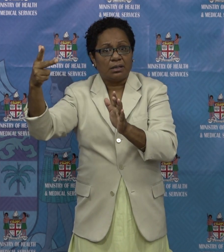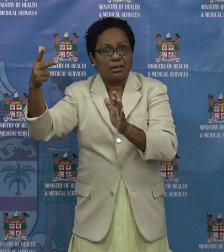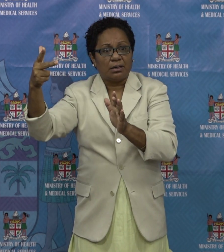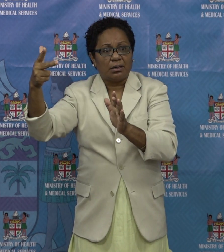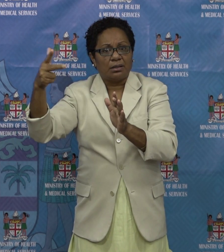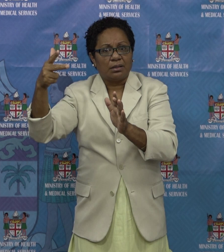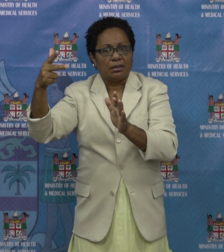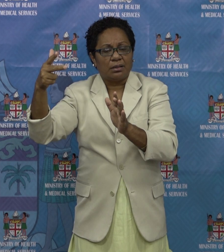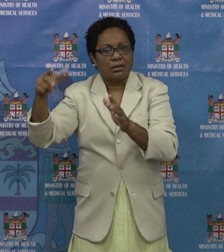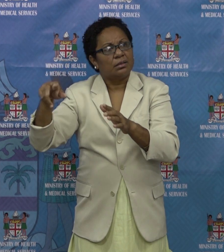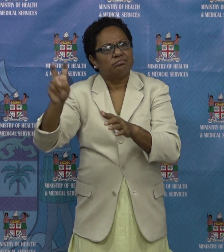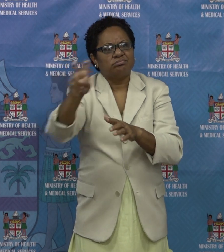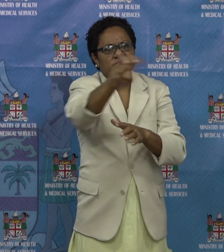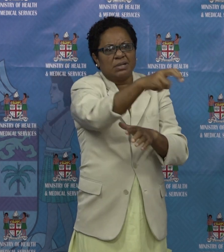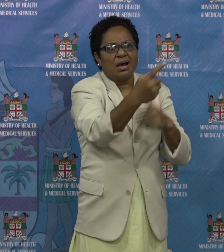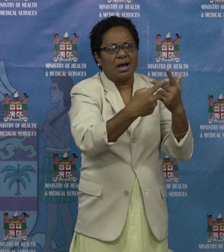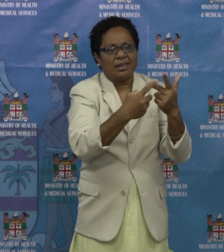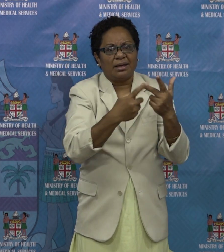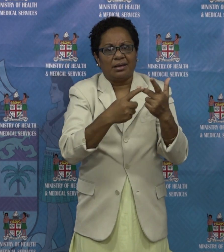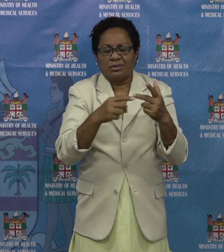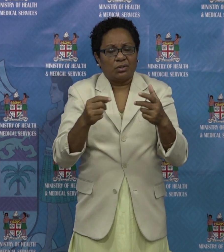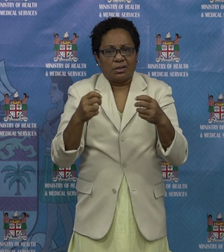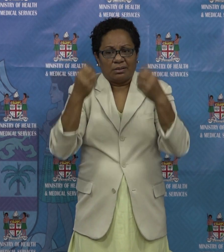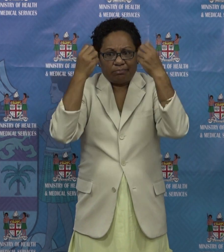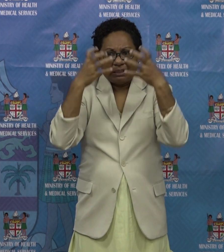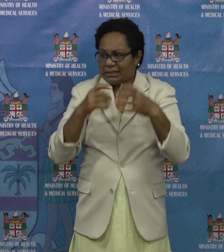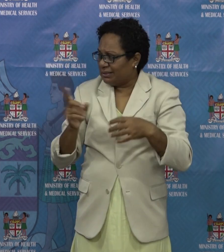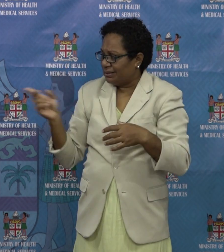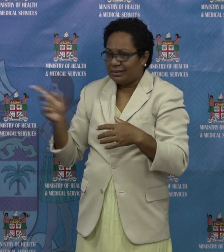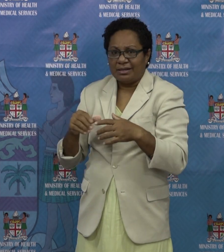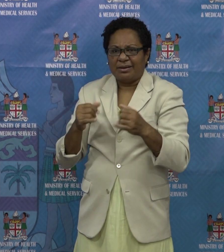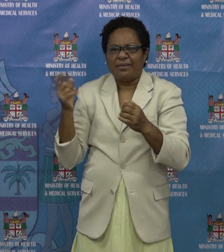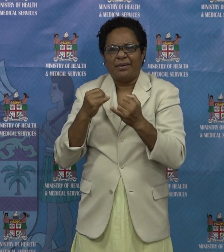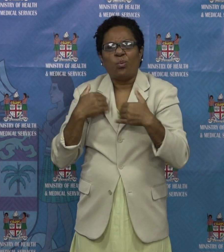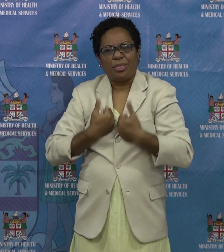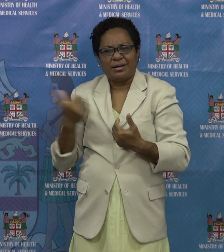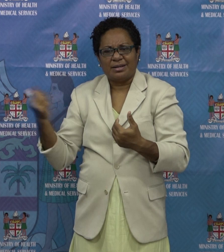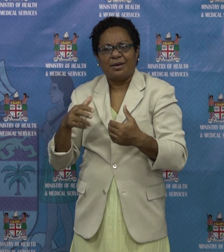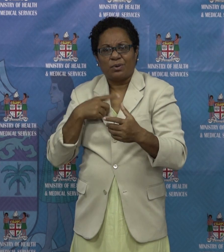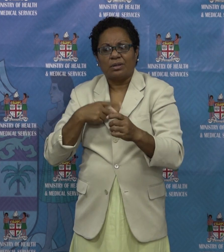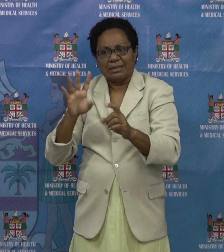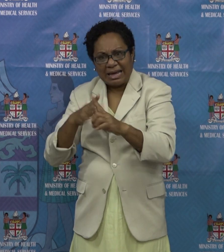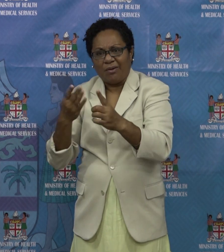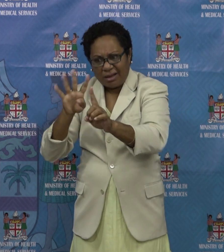it's become a contact tracing nightmare, no doubt, for you and your team because of the